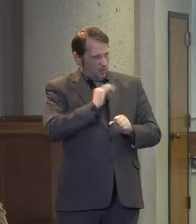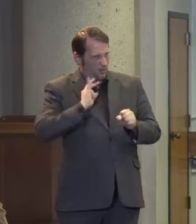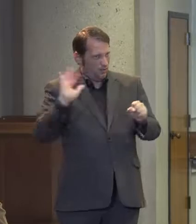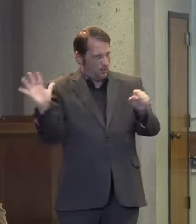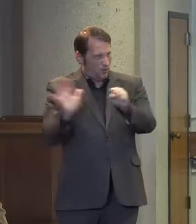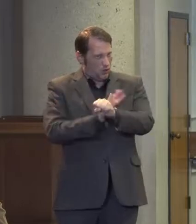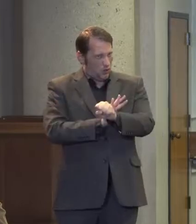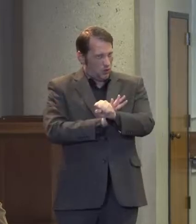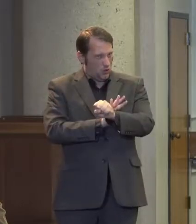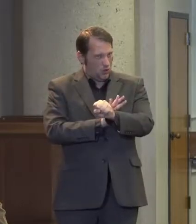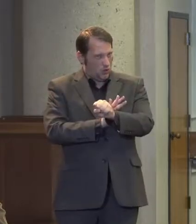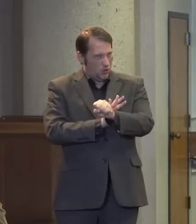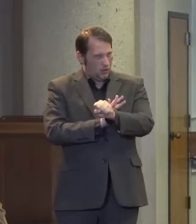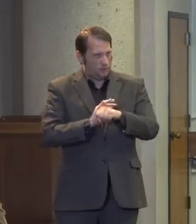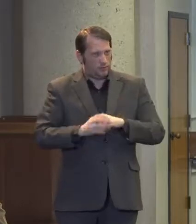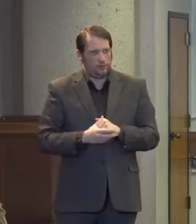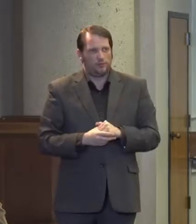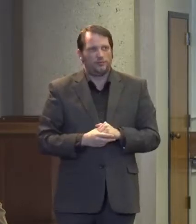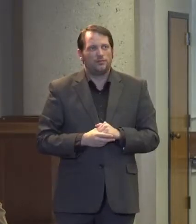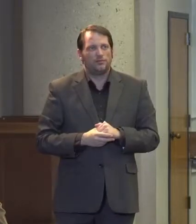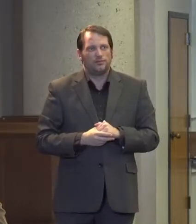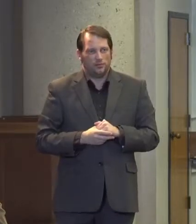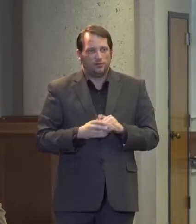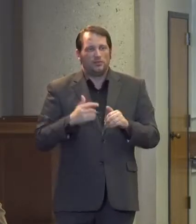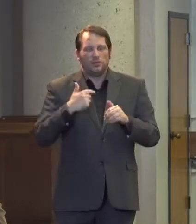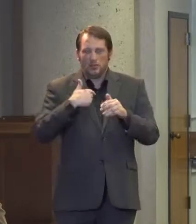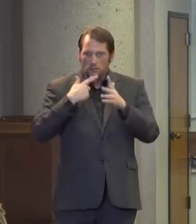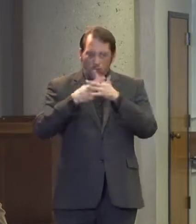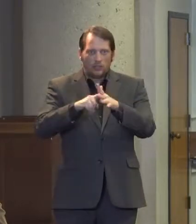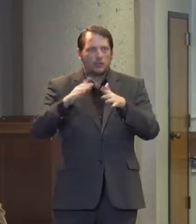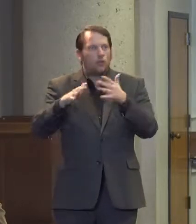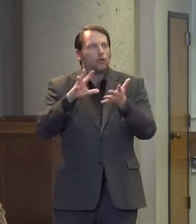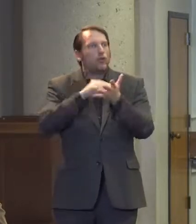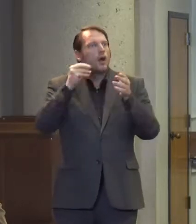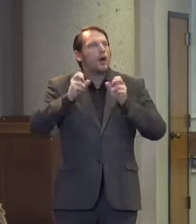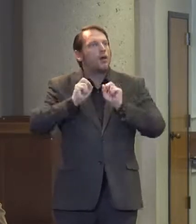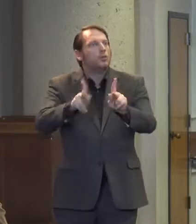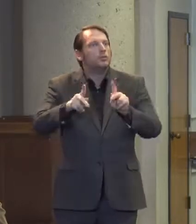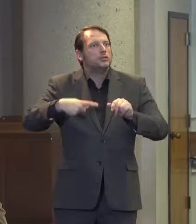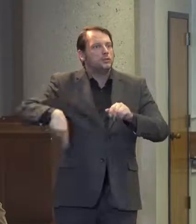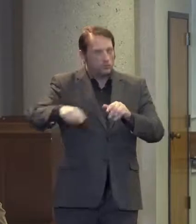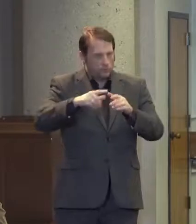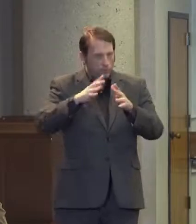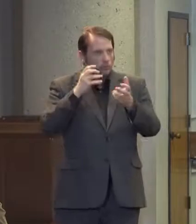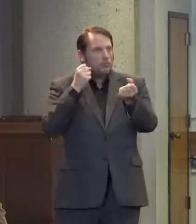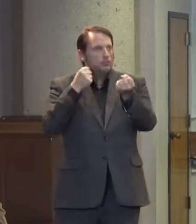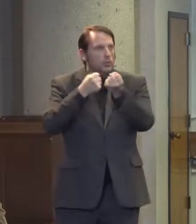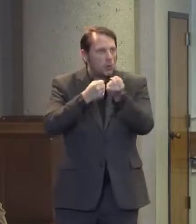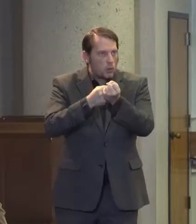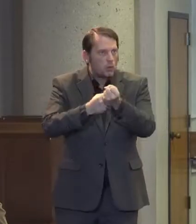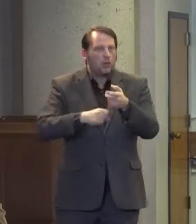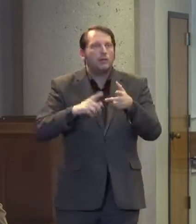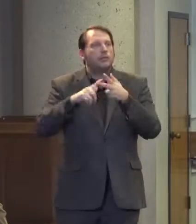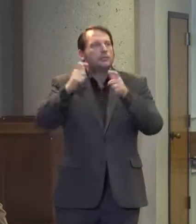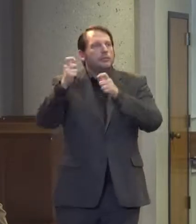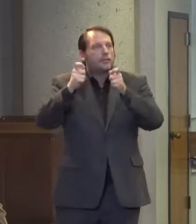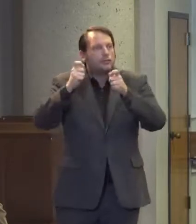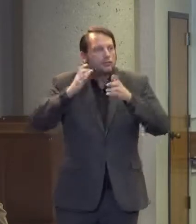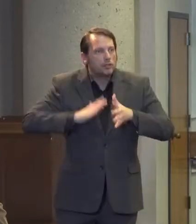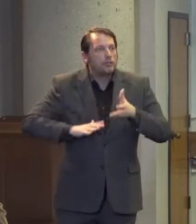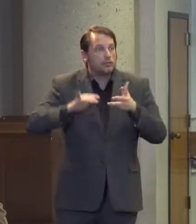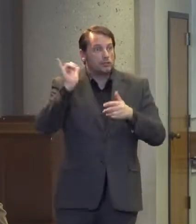up professional learning opportunities for teachers and support professionals and administrators. And as I said